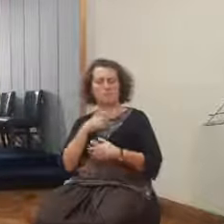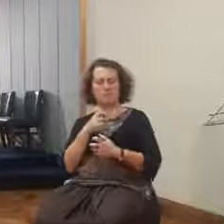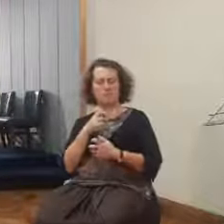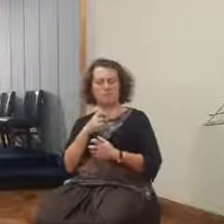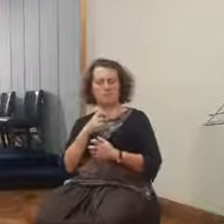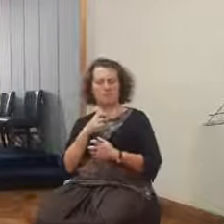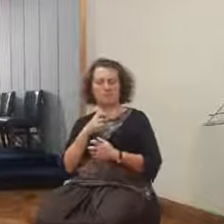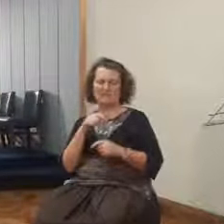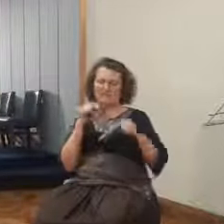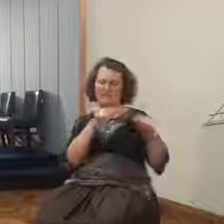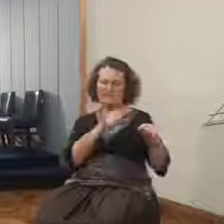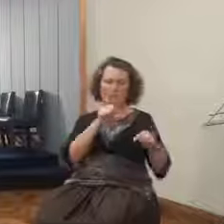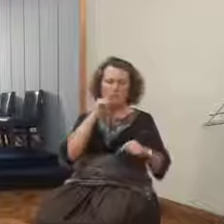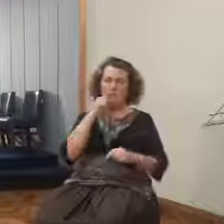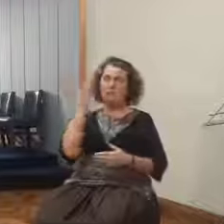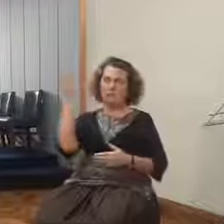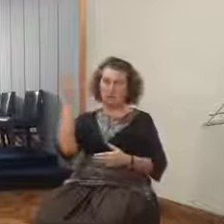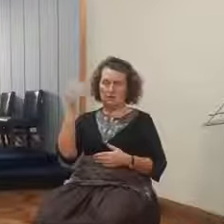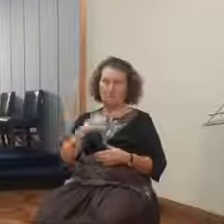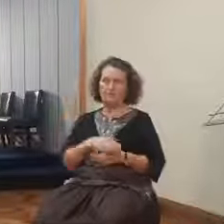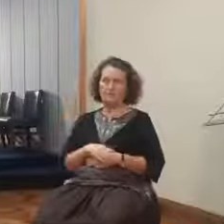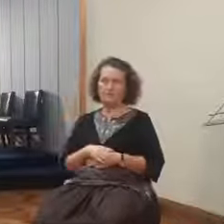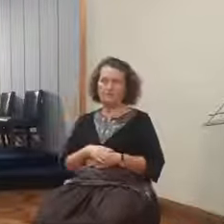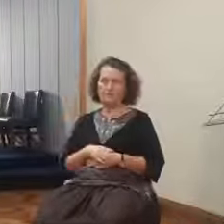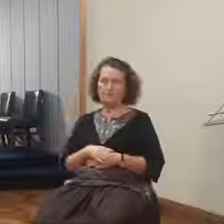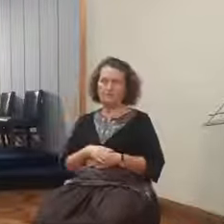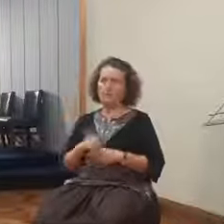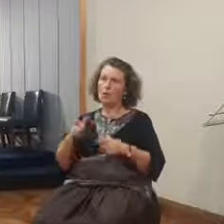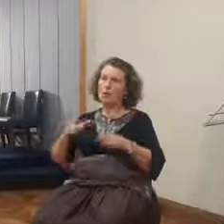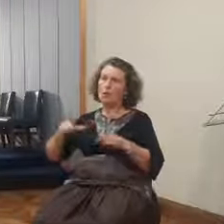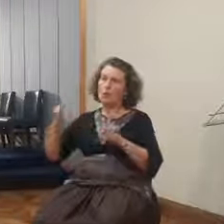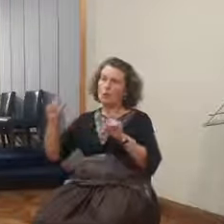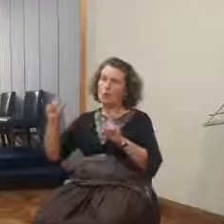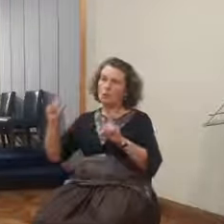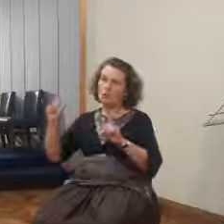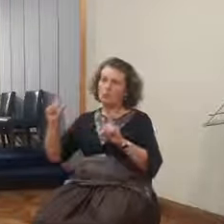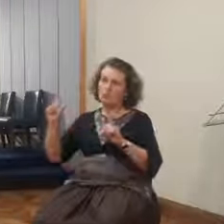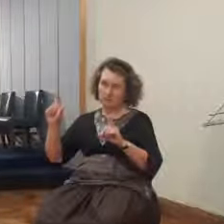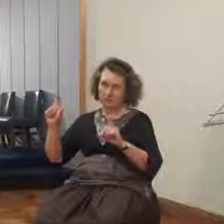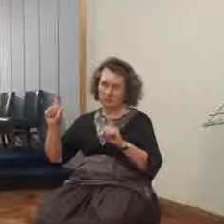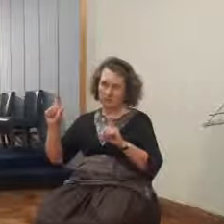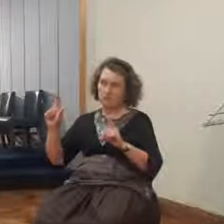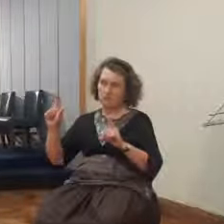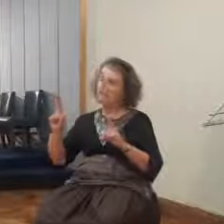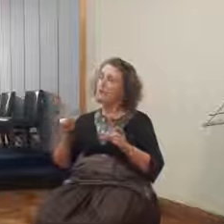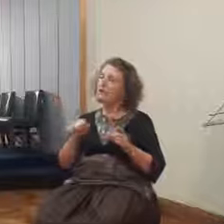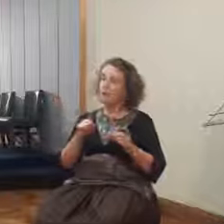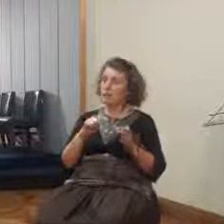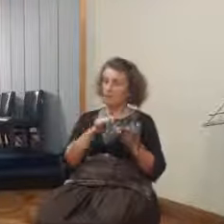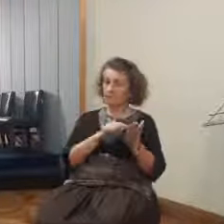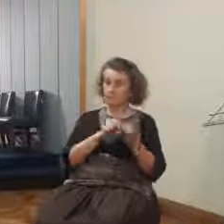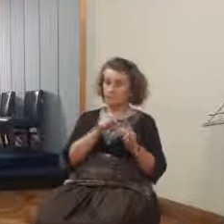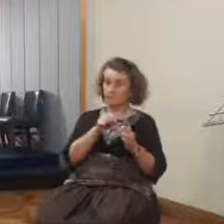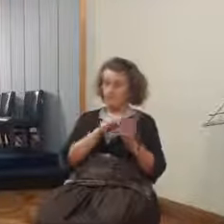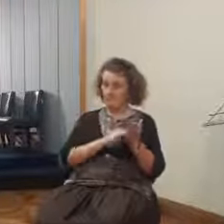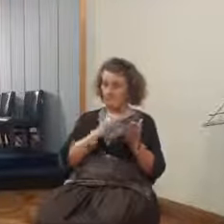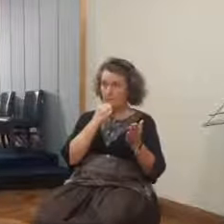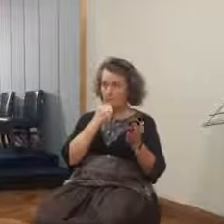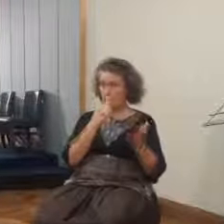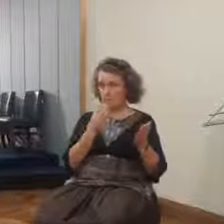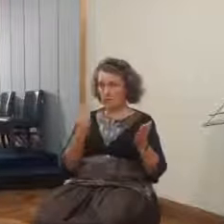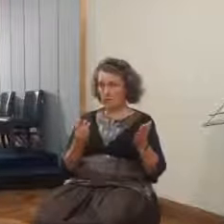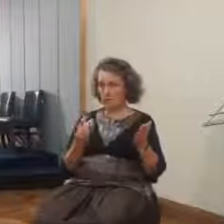them in his sore displeasure. The Lord bringeth the counsel of the heathen to naught, and he maketh the devices of